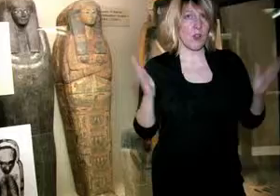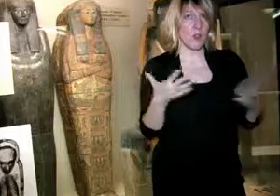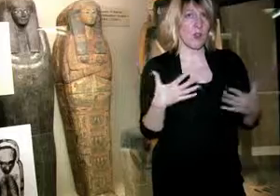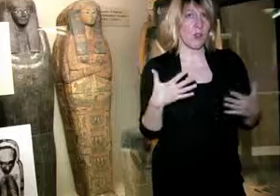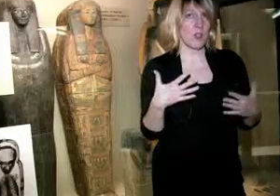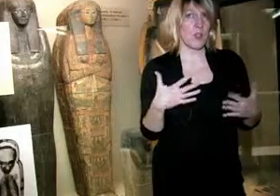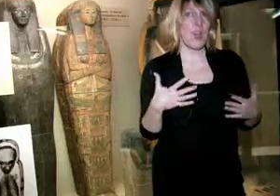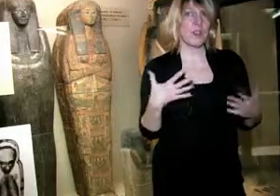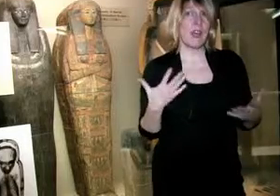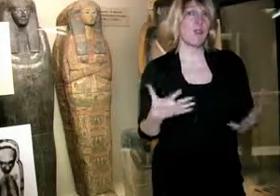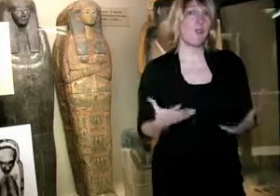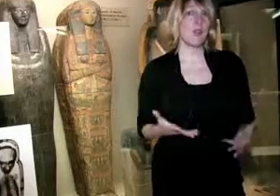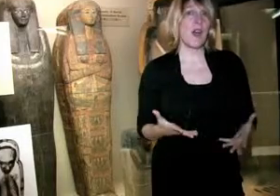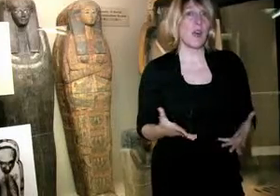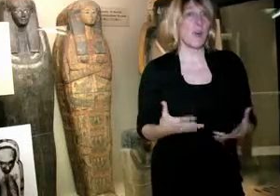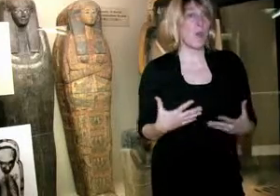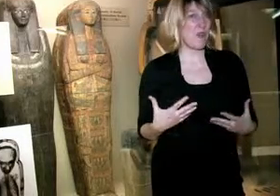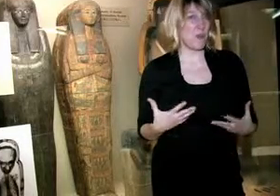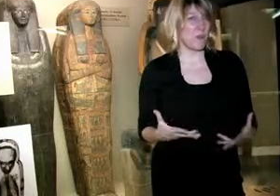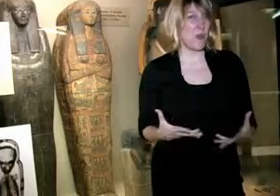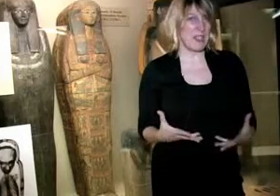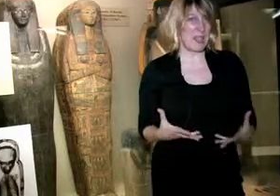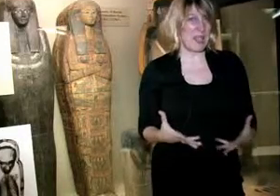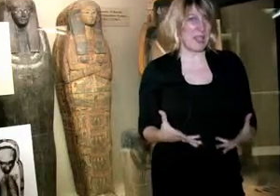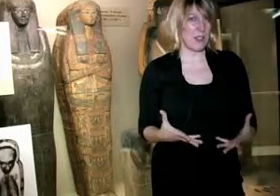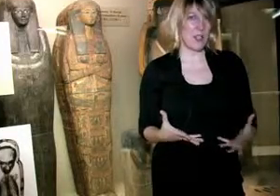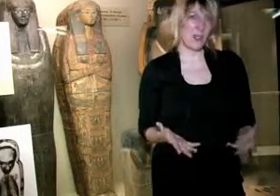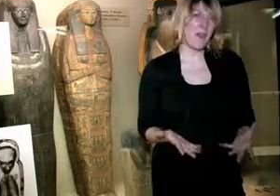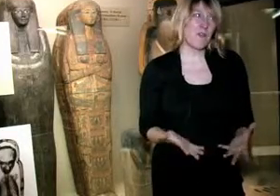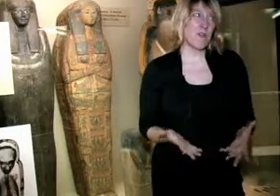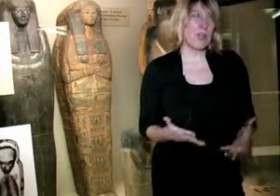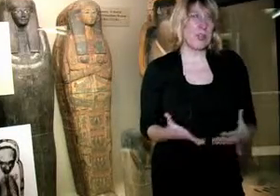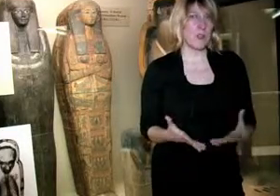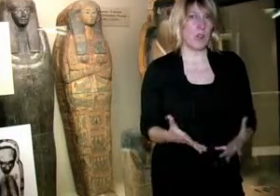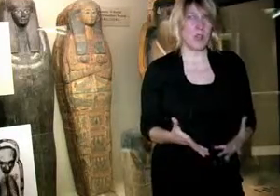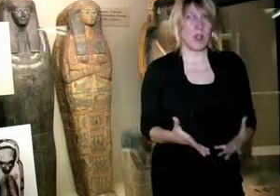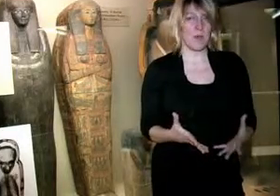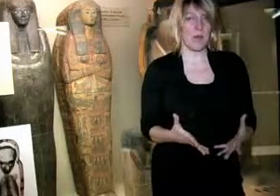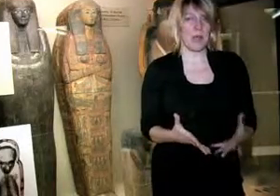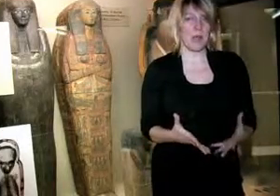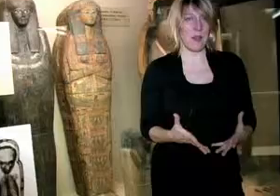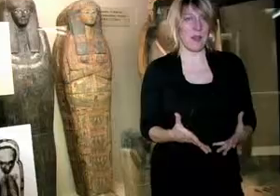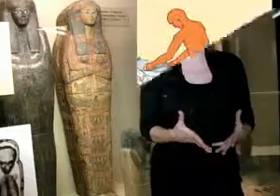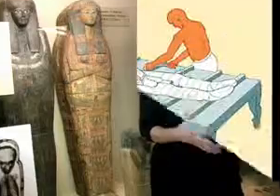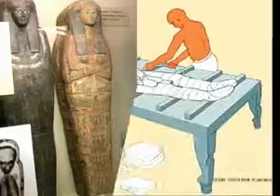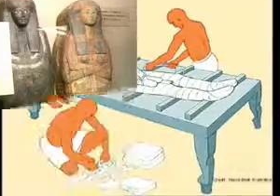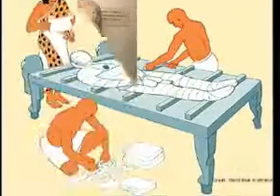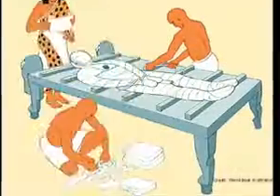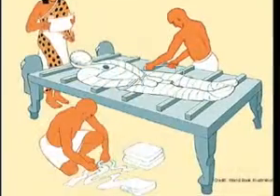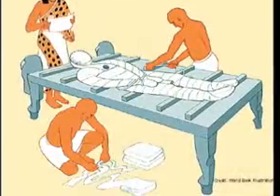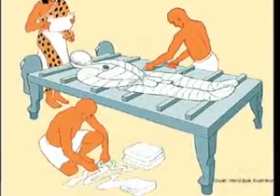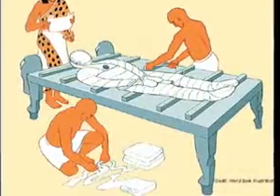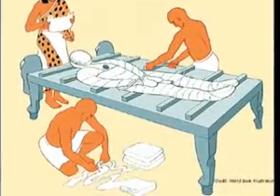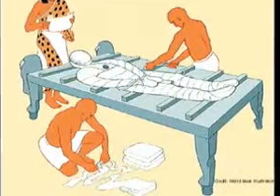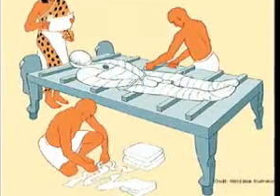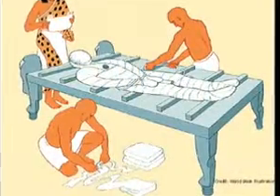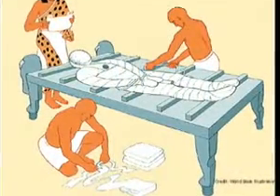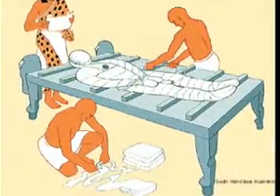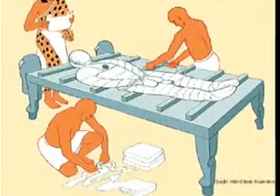salt also and allowed to dry for about 40 days. It took about 40 days to dry the body out. After the 40-day